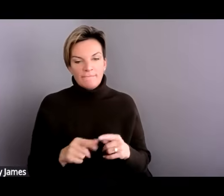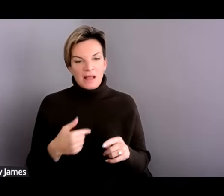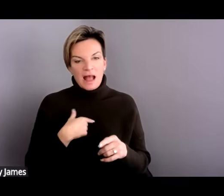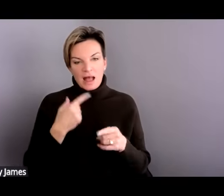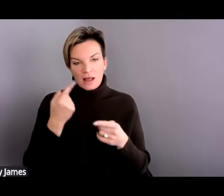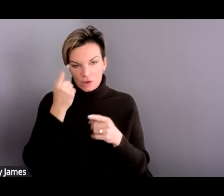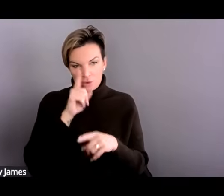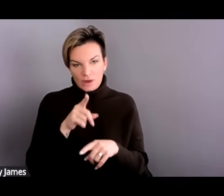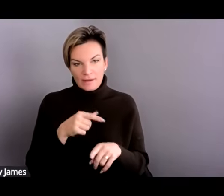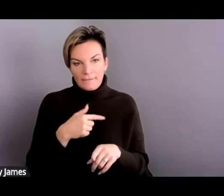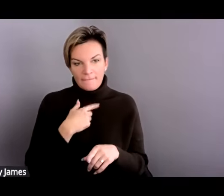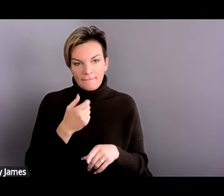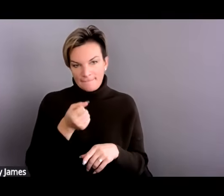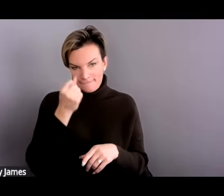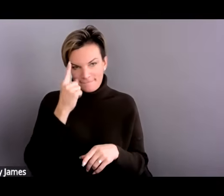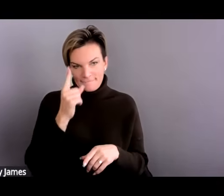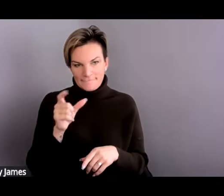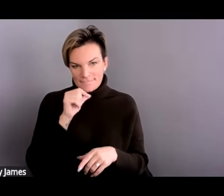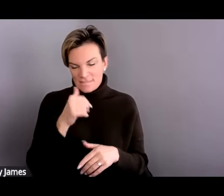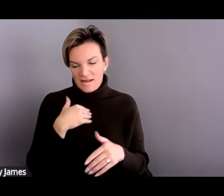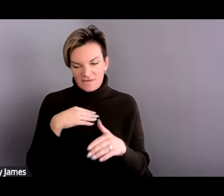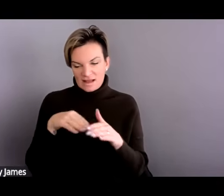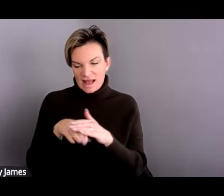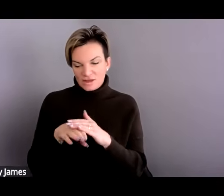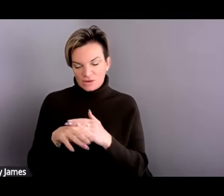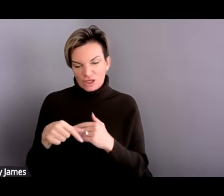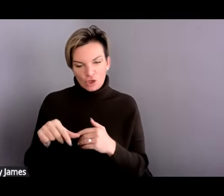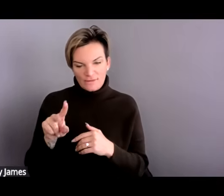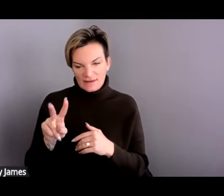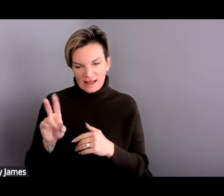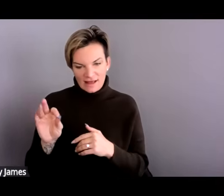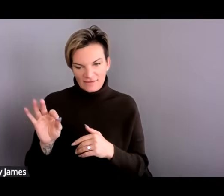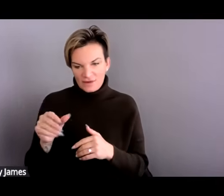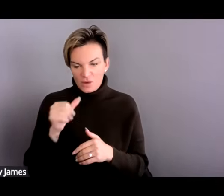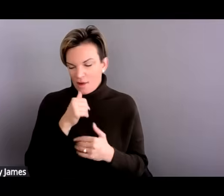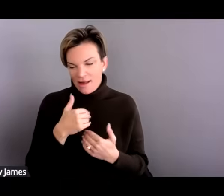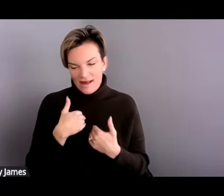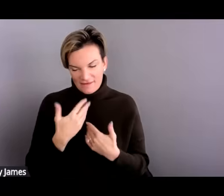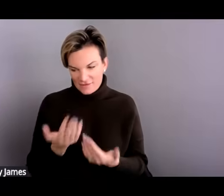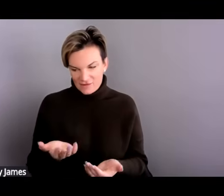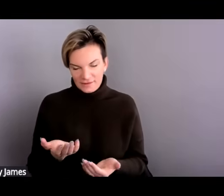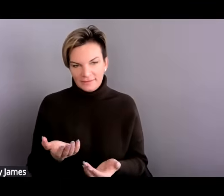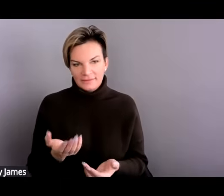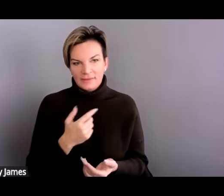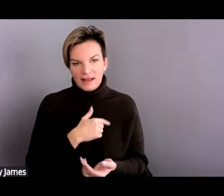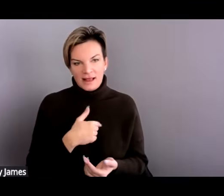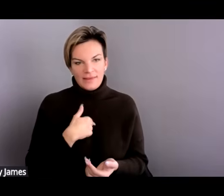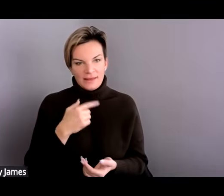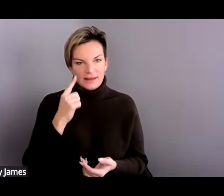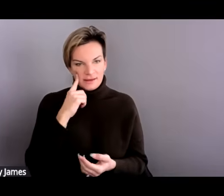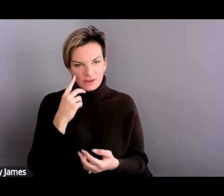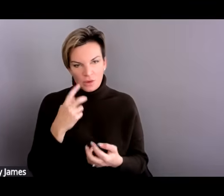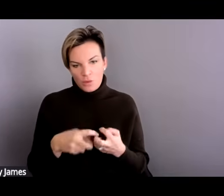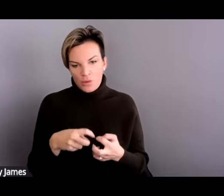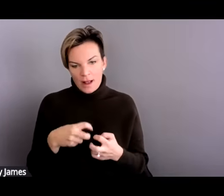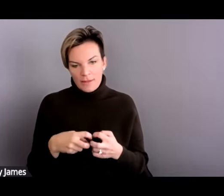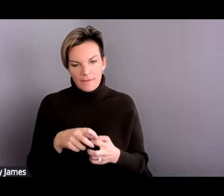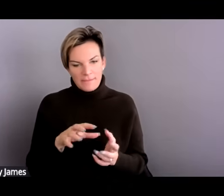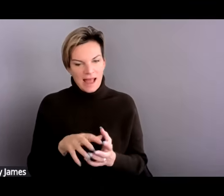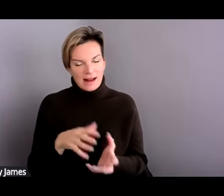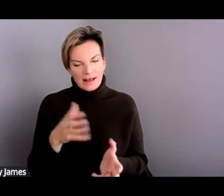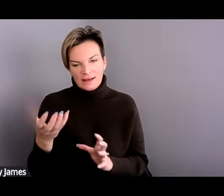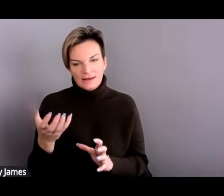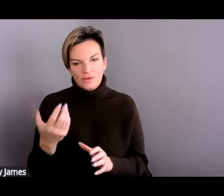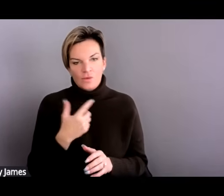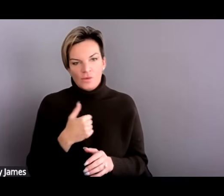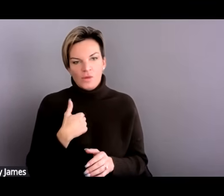I understand they don't have access to the QVF. Totally get that. I think it's super problematic that we don't have, that we hold